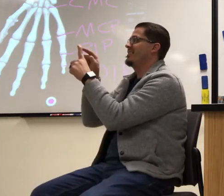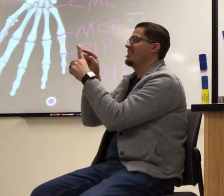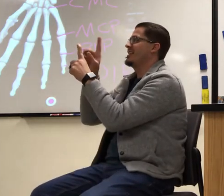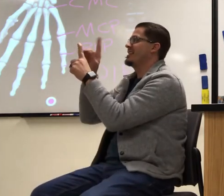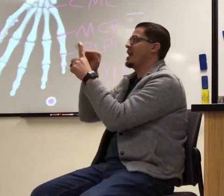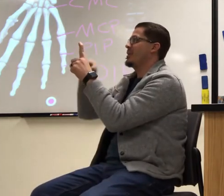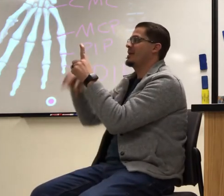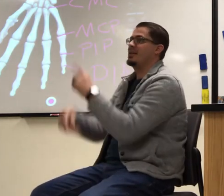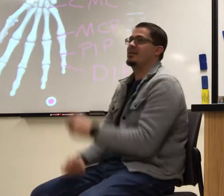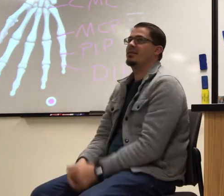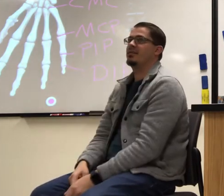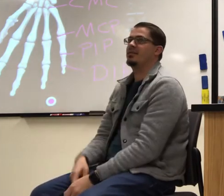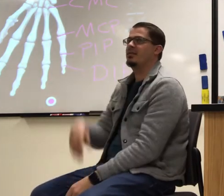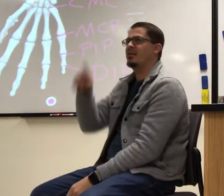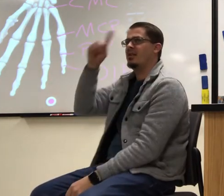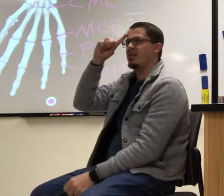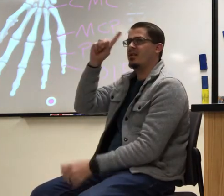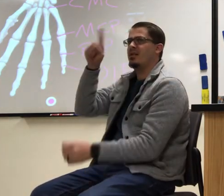right? Okay, now let's think about the thumb.